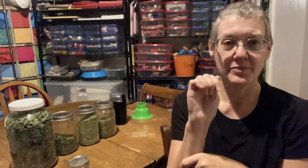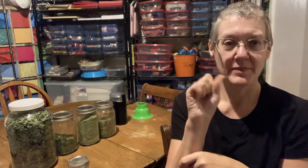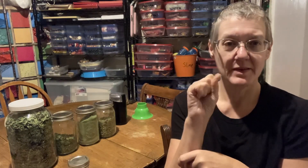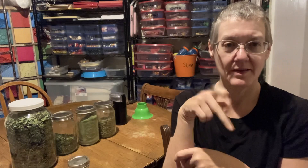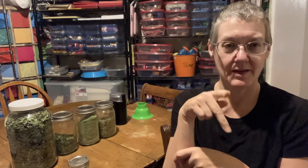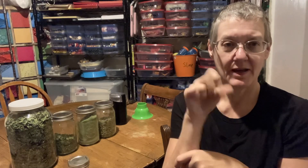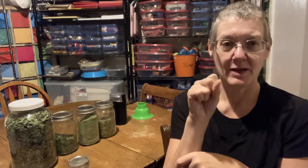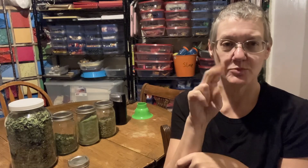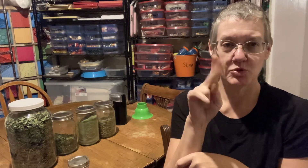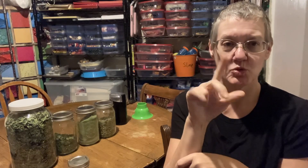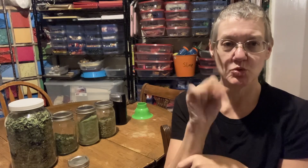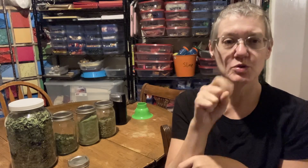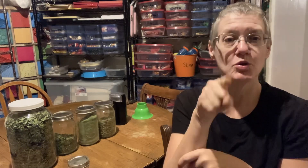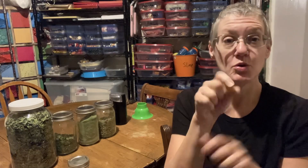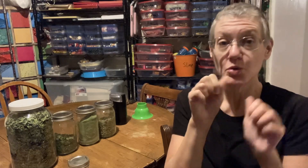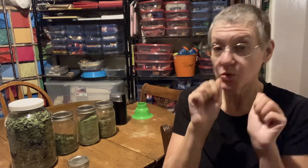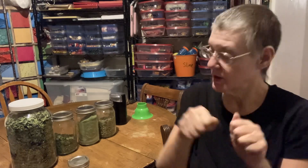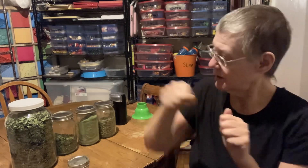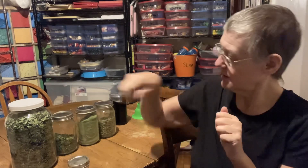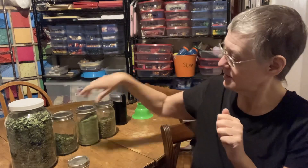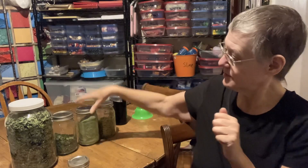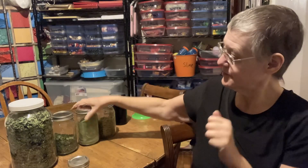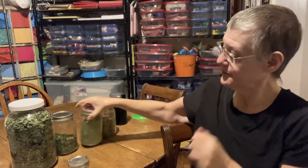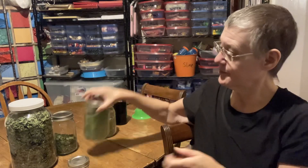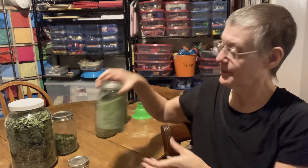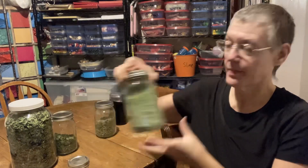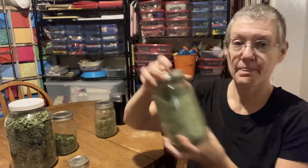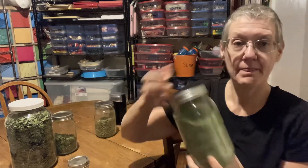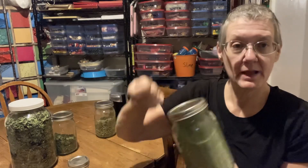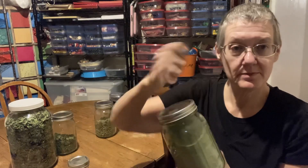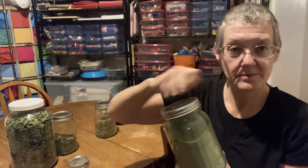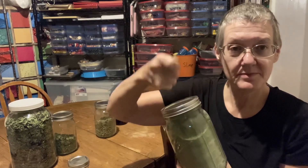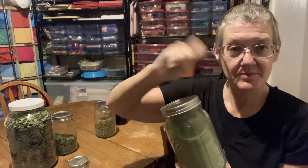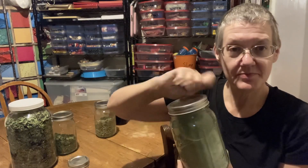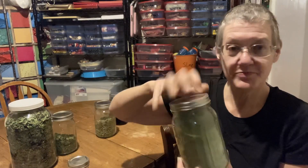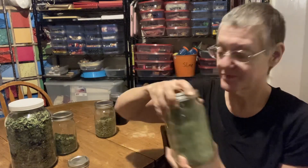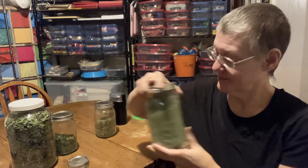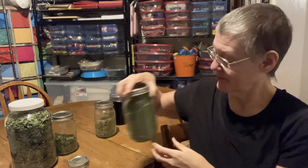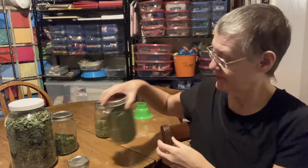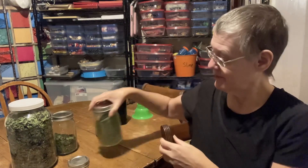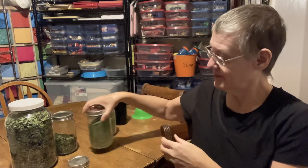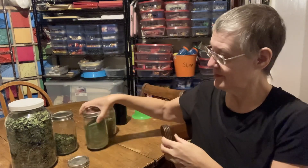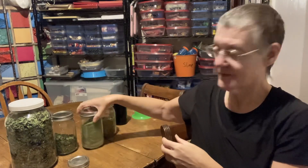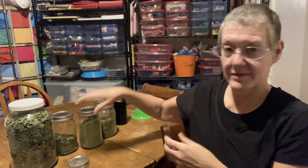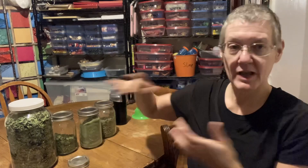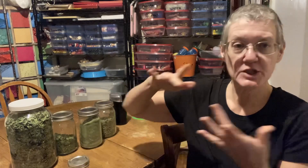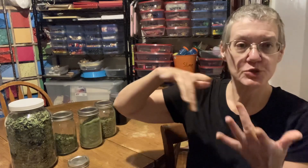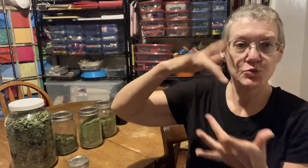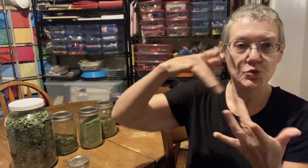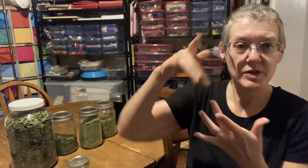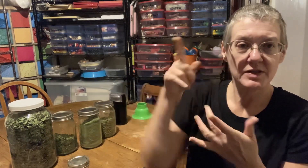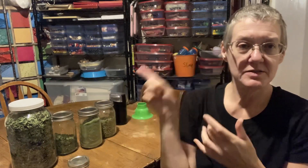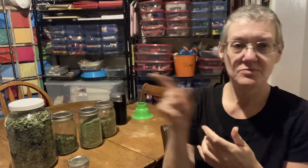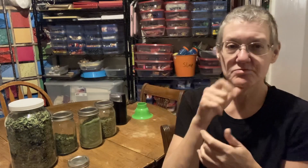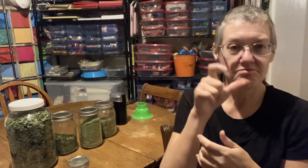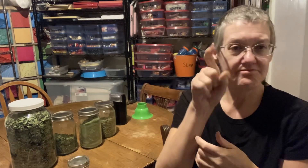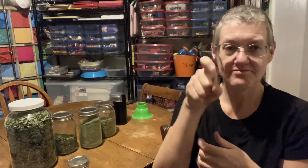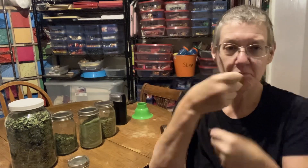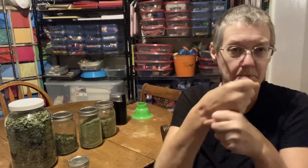So most of the time, I take them in capsule form. But you can just use the powder and add that to green smoothies.